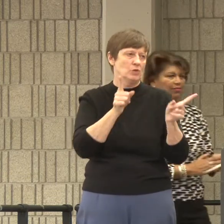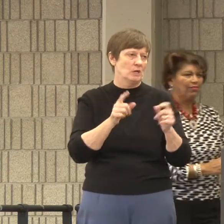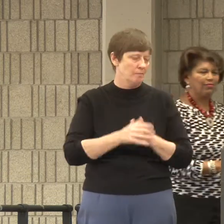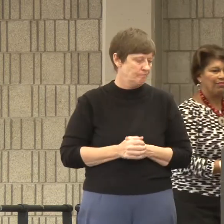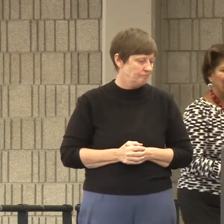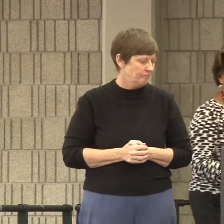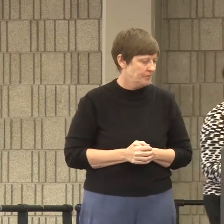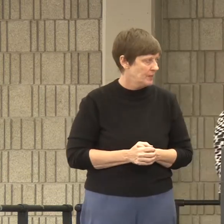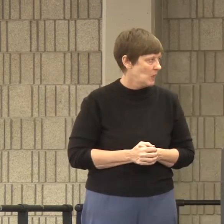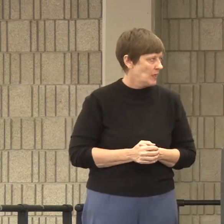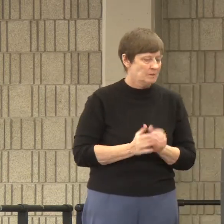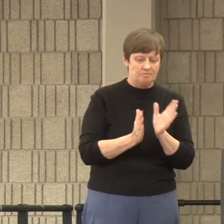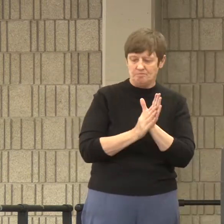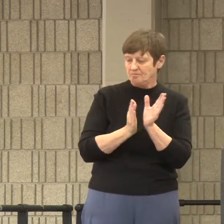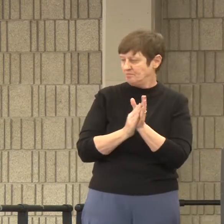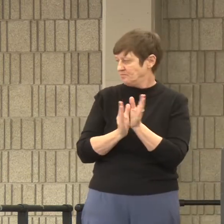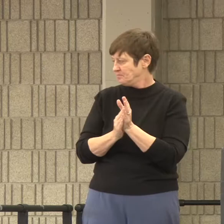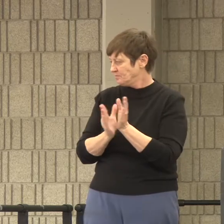Thanks.